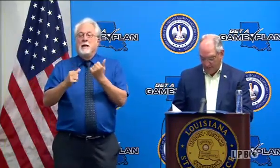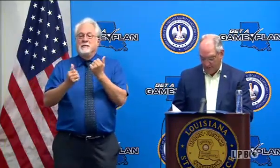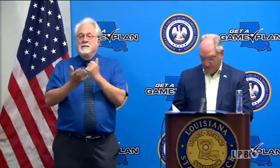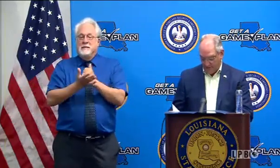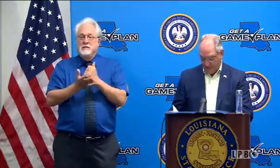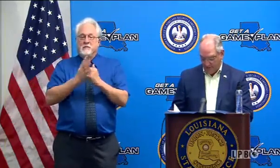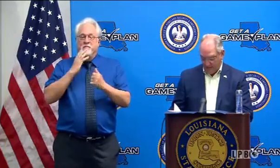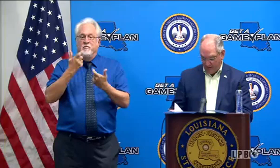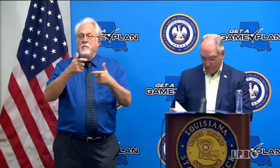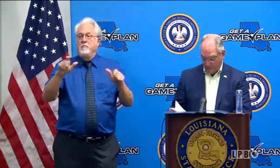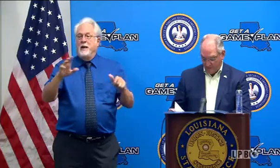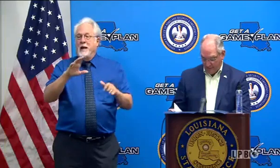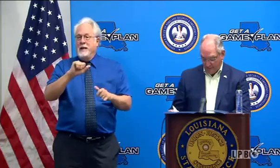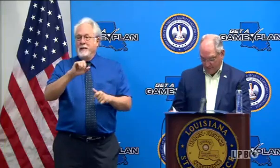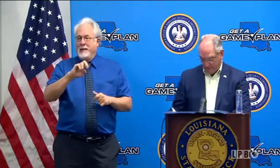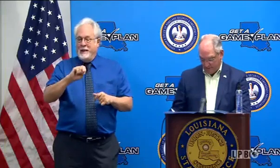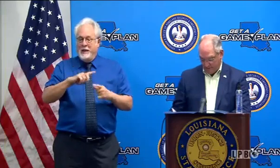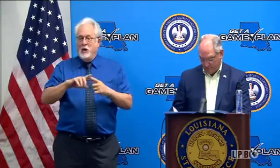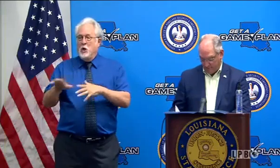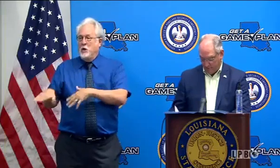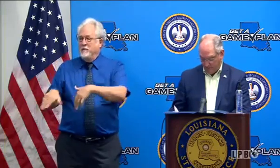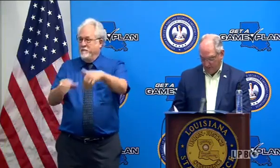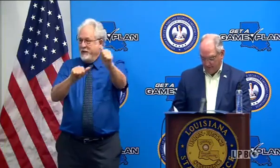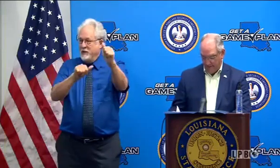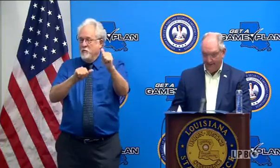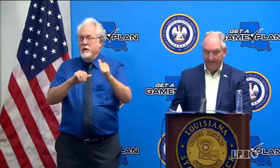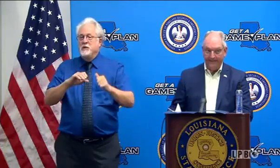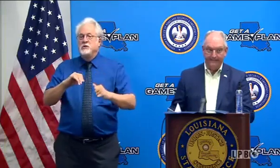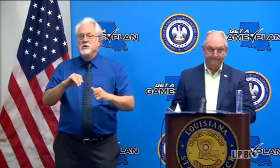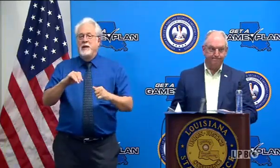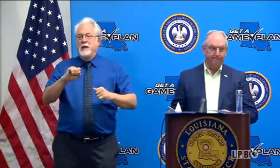mass care, including evacuation and shelter support.